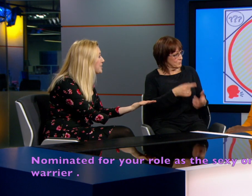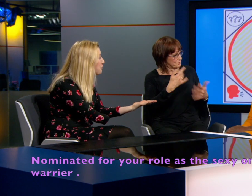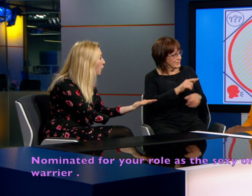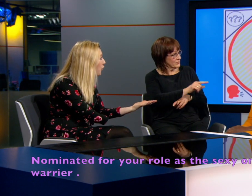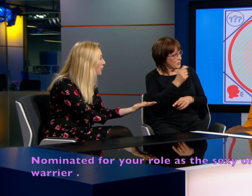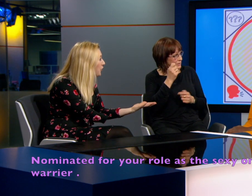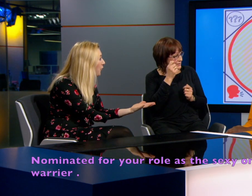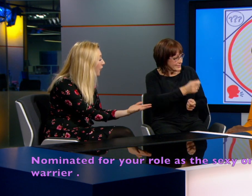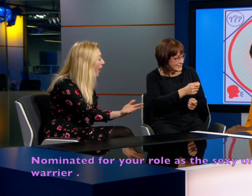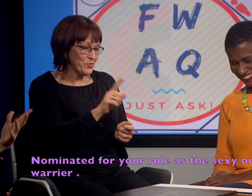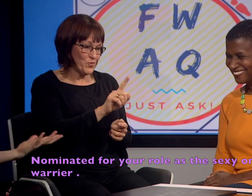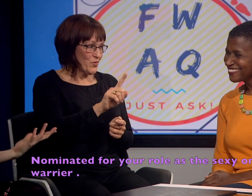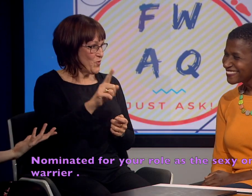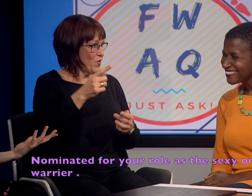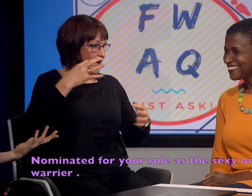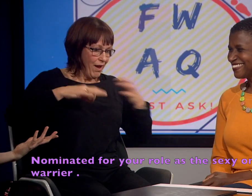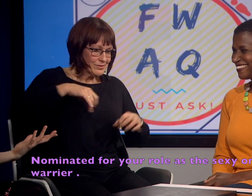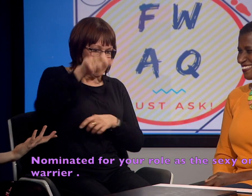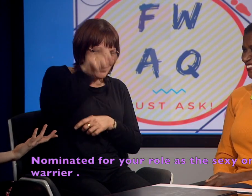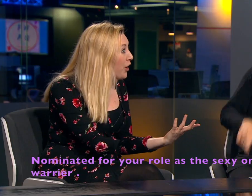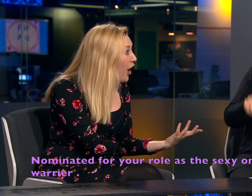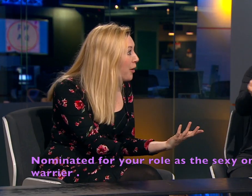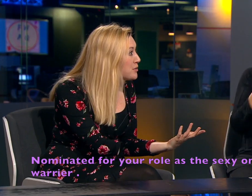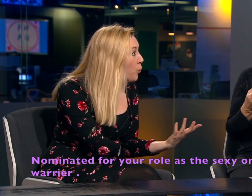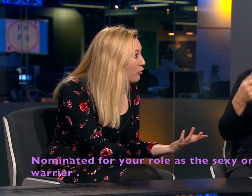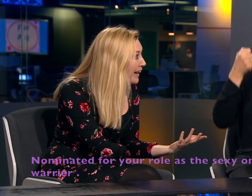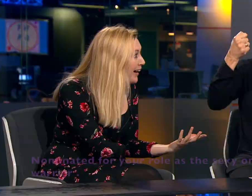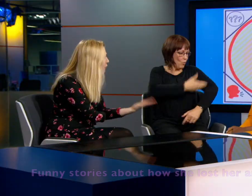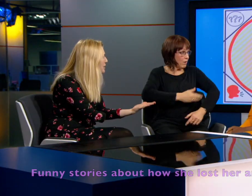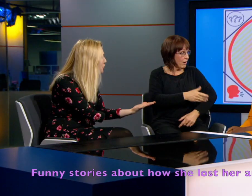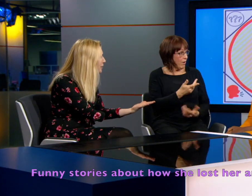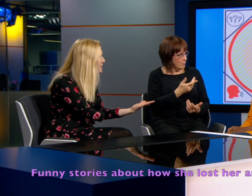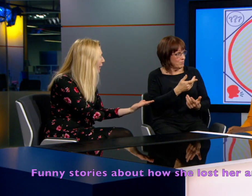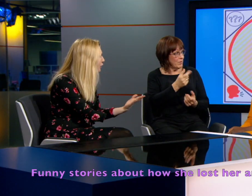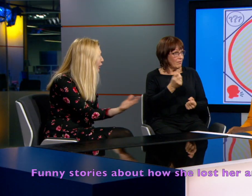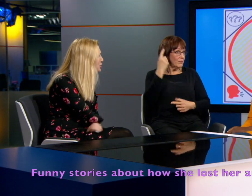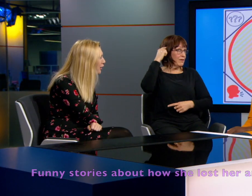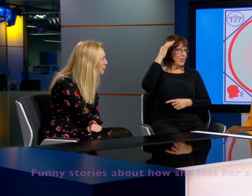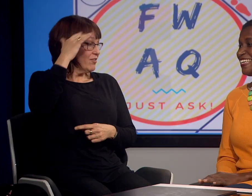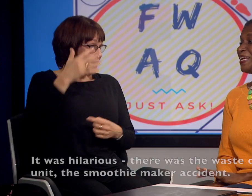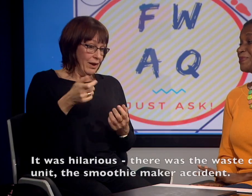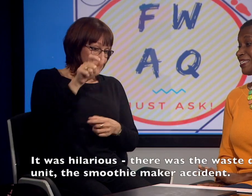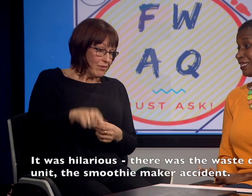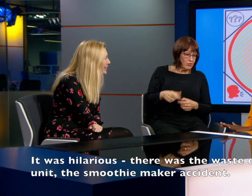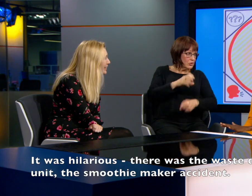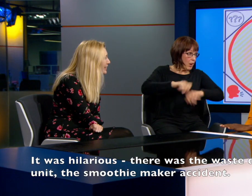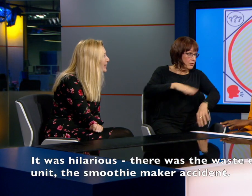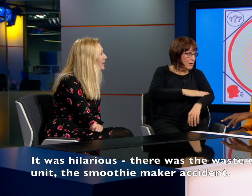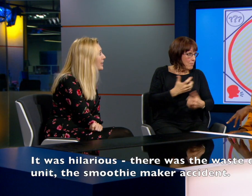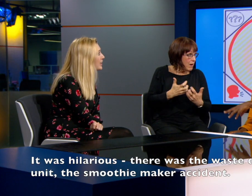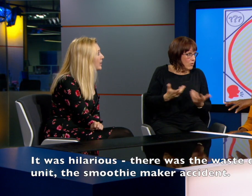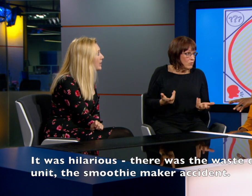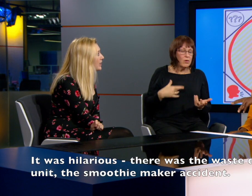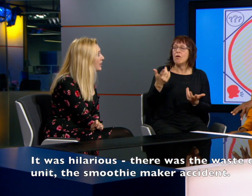Nominated for your role as the sexy one-armed warrior. Funny stories about how she lost her arm. It was hilarious.